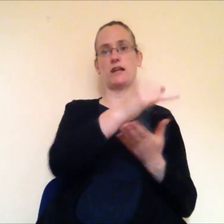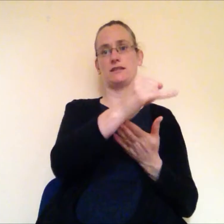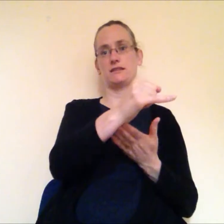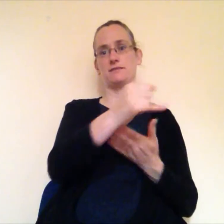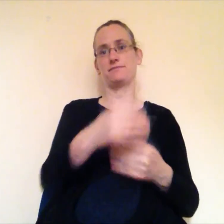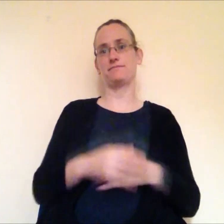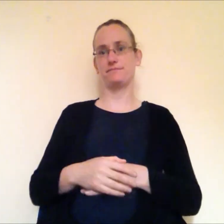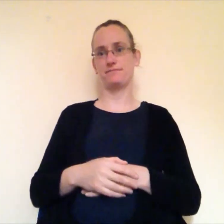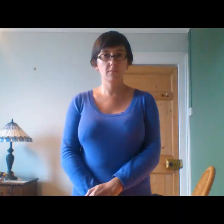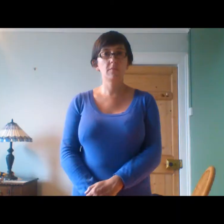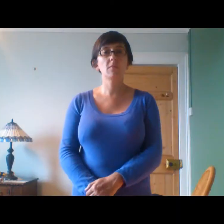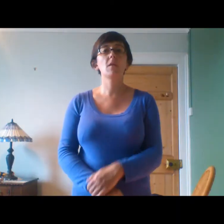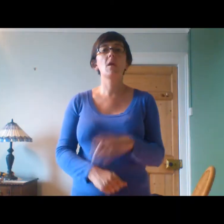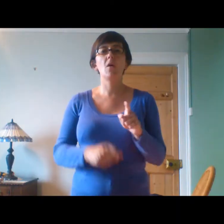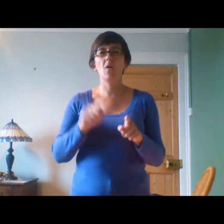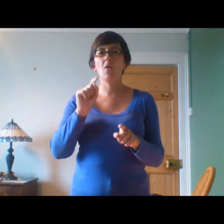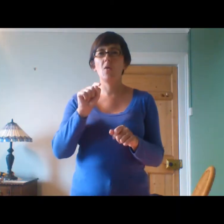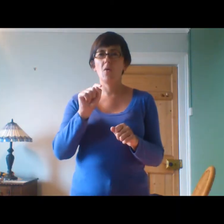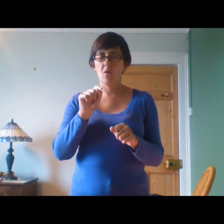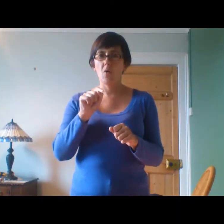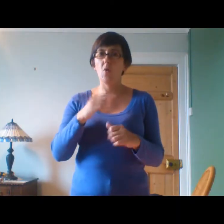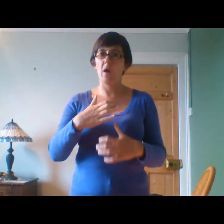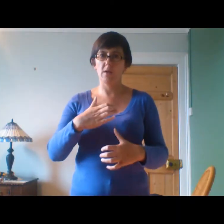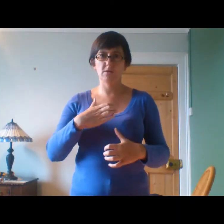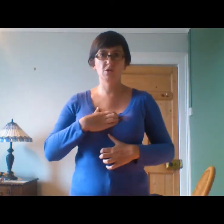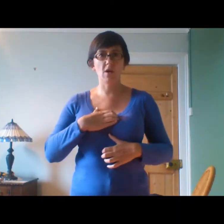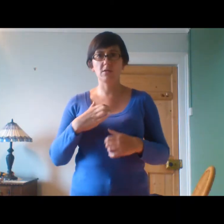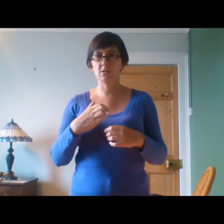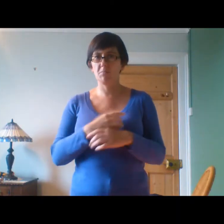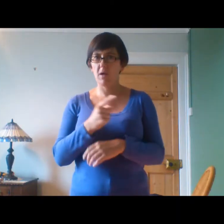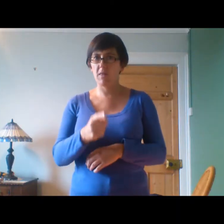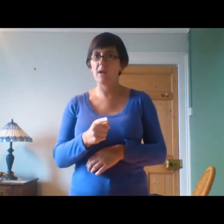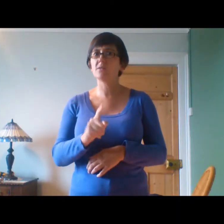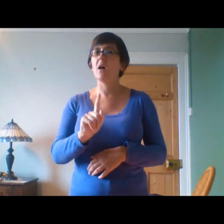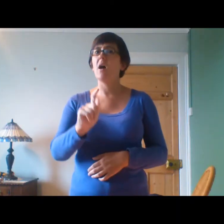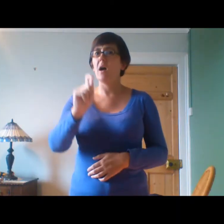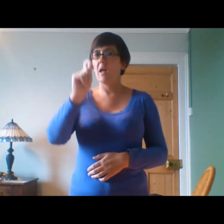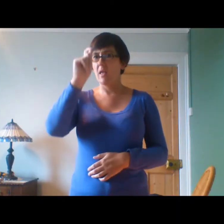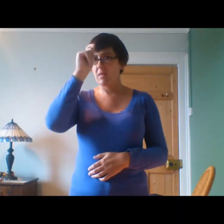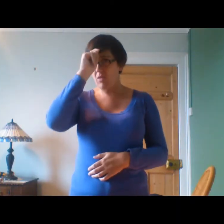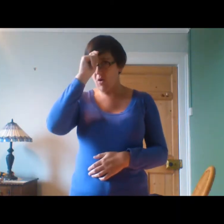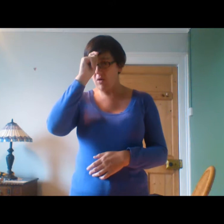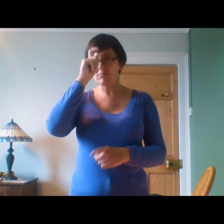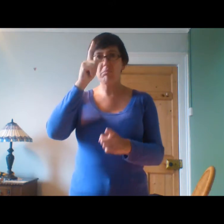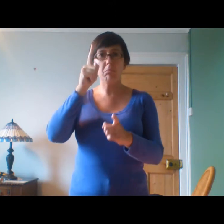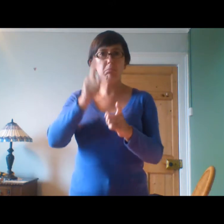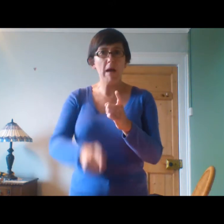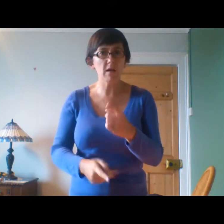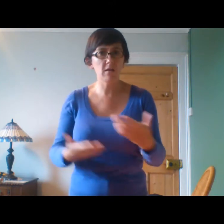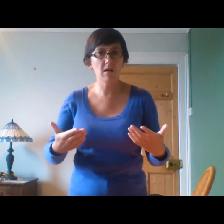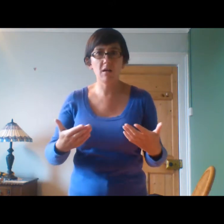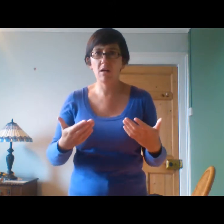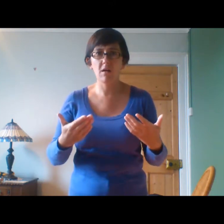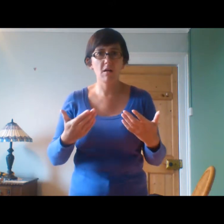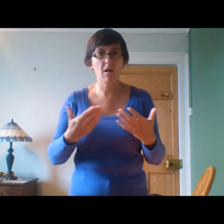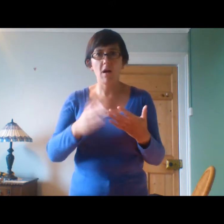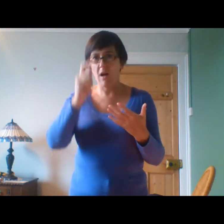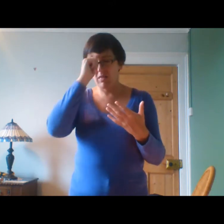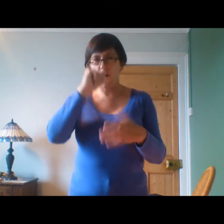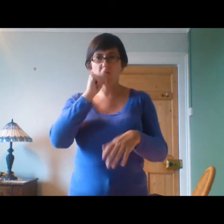I was shocked by that. I thought that was going to go through as I thought there would be no problem with passing